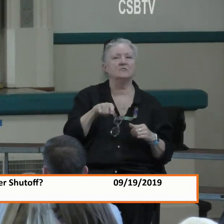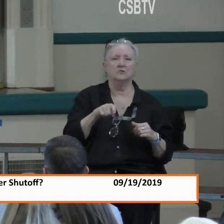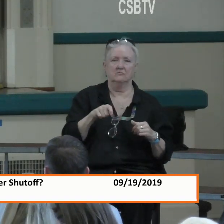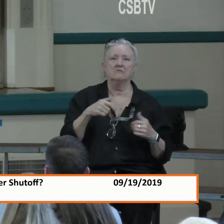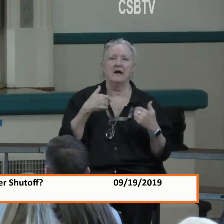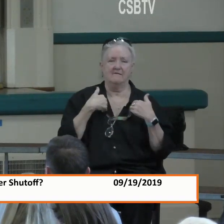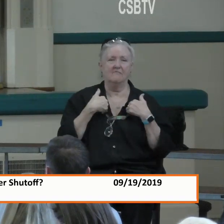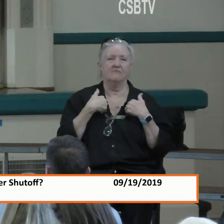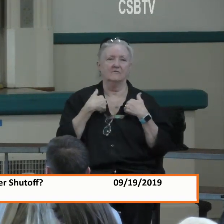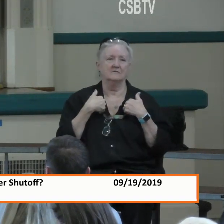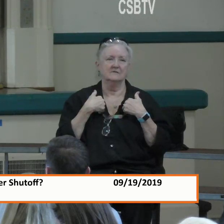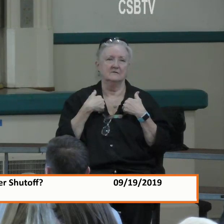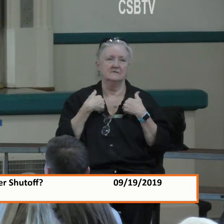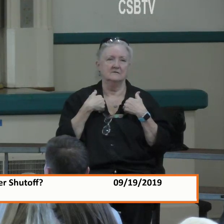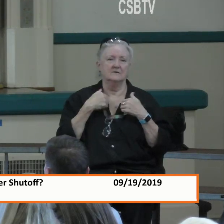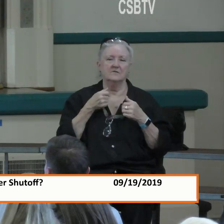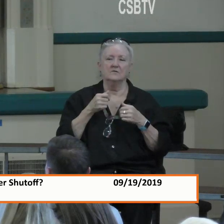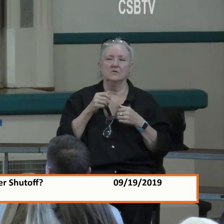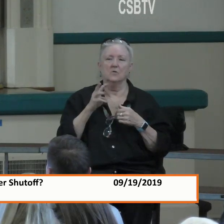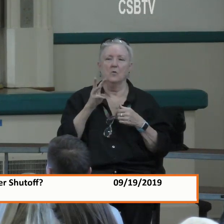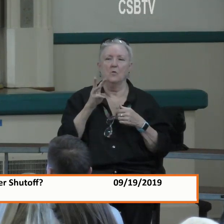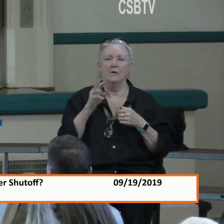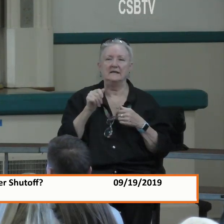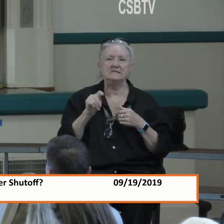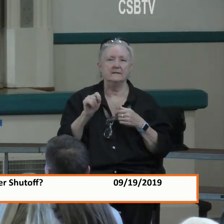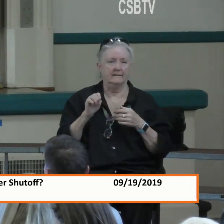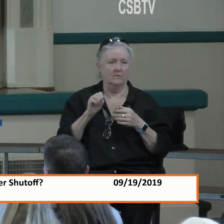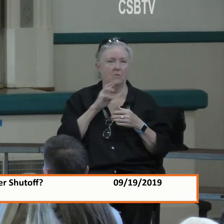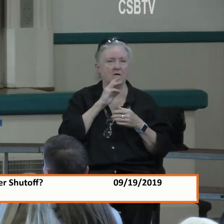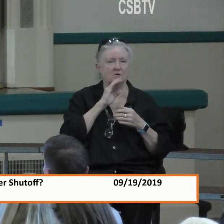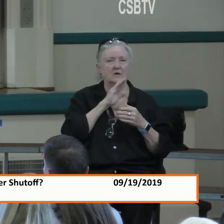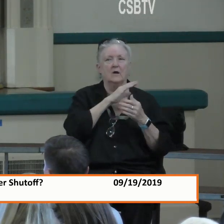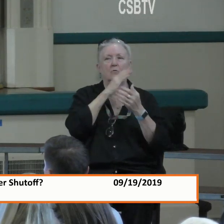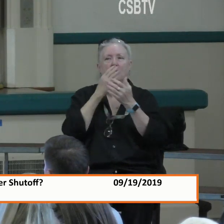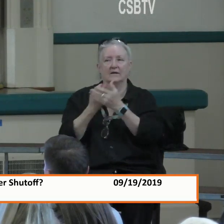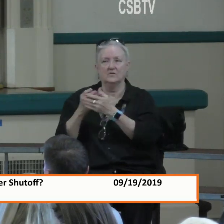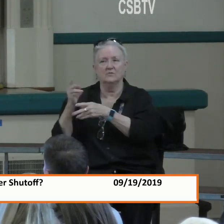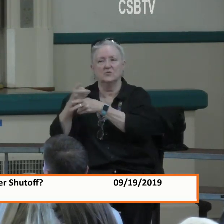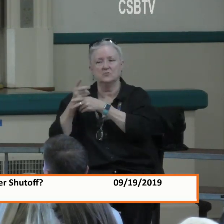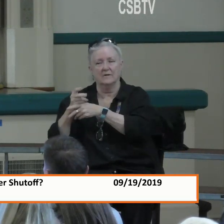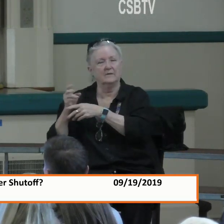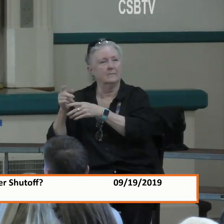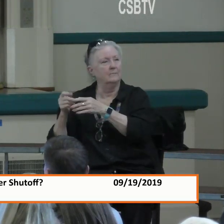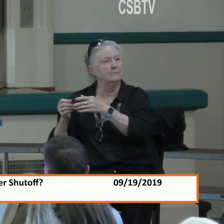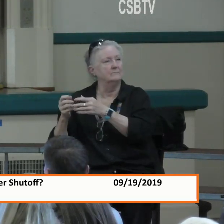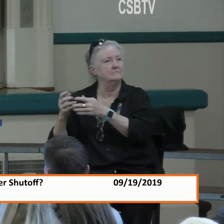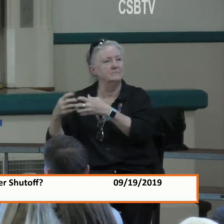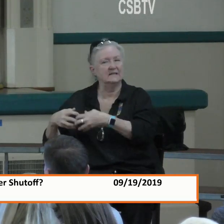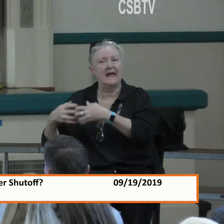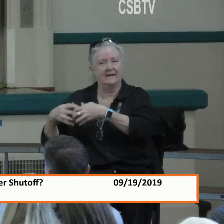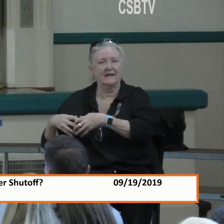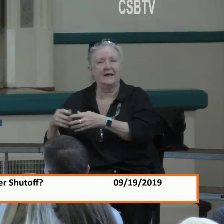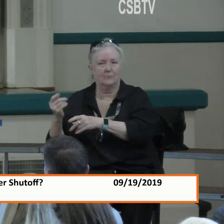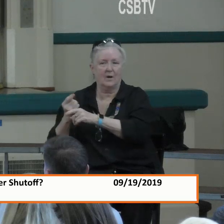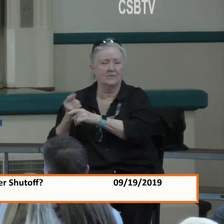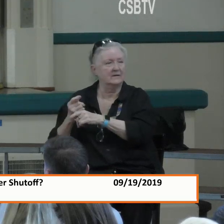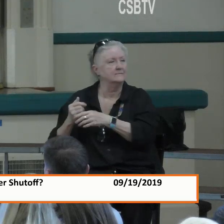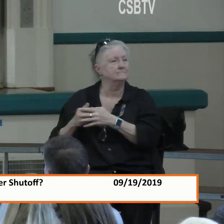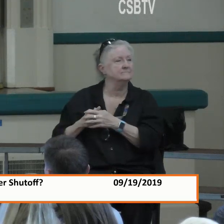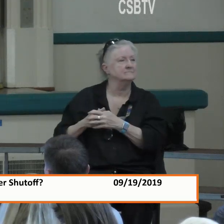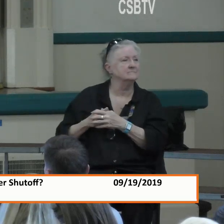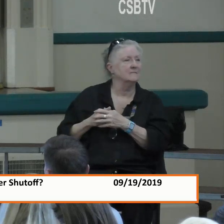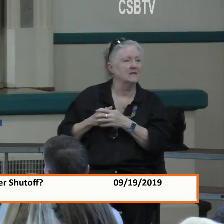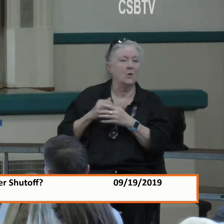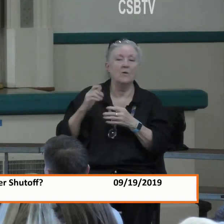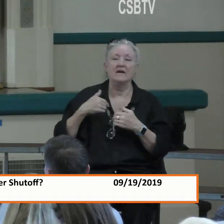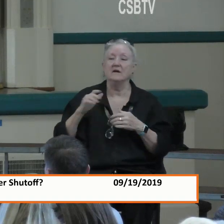have the wastewater, making it to the wastewater treatment plant and properly treating it. So we have other generators that